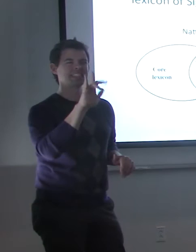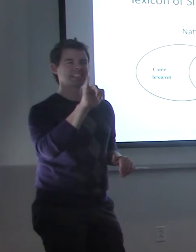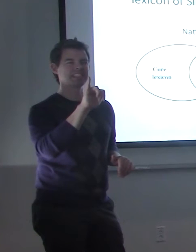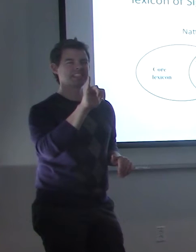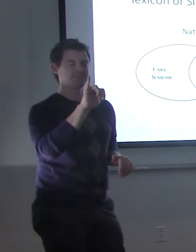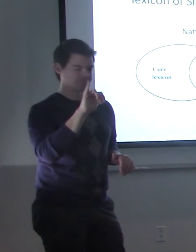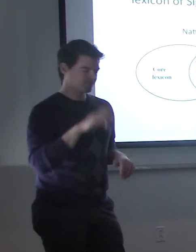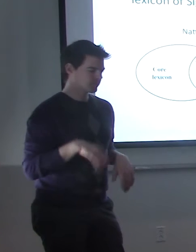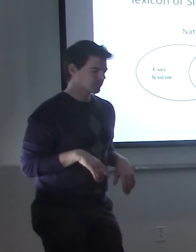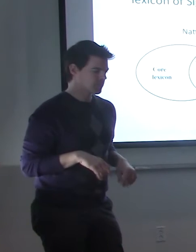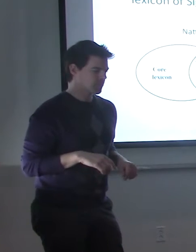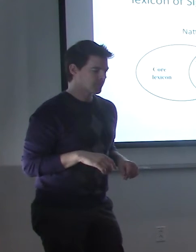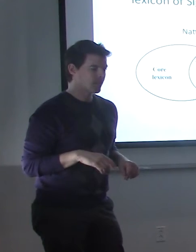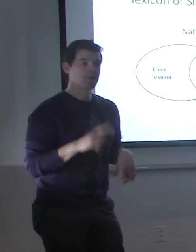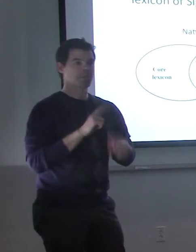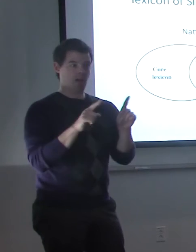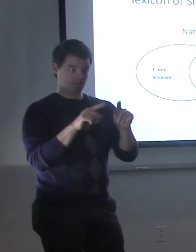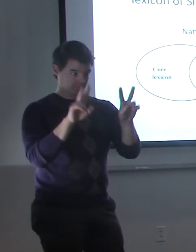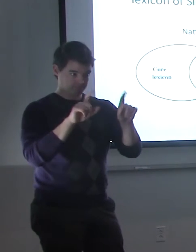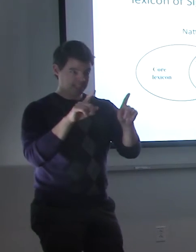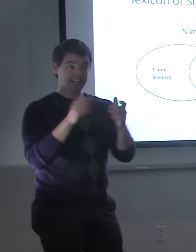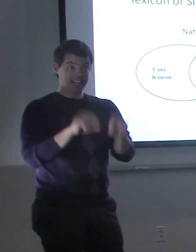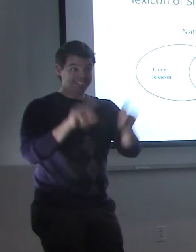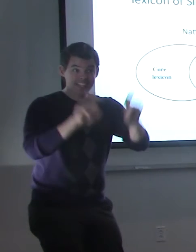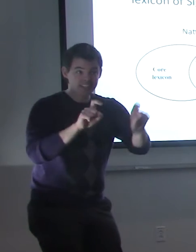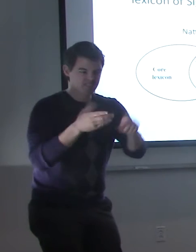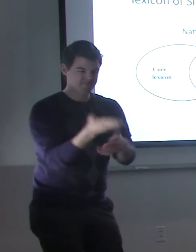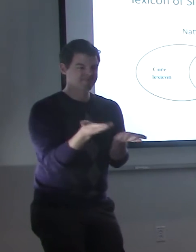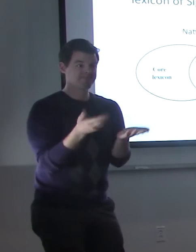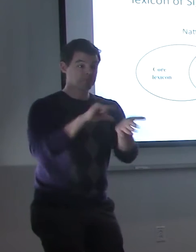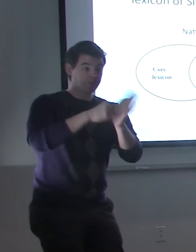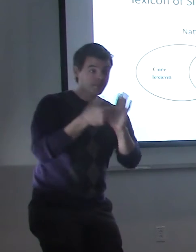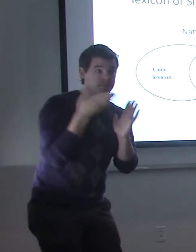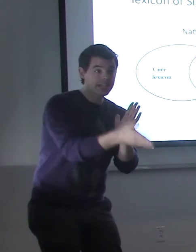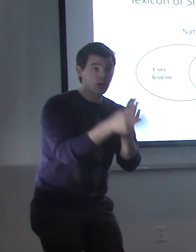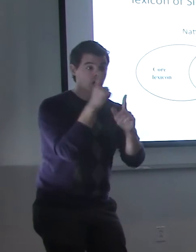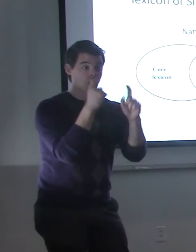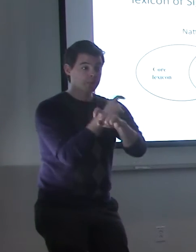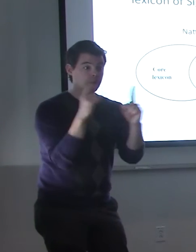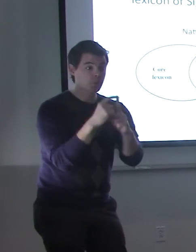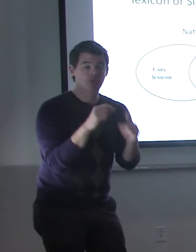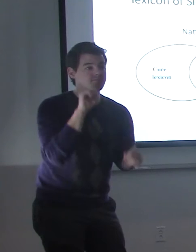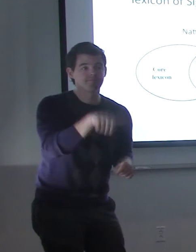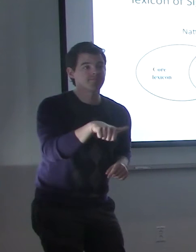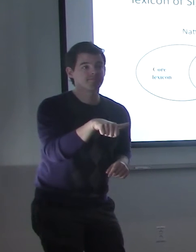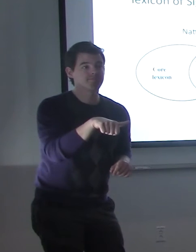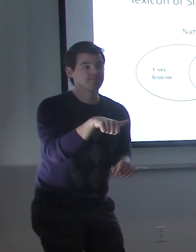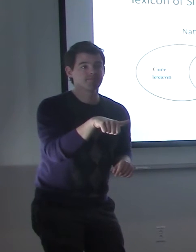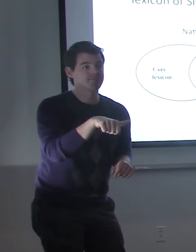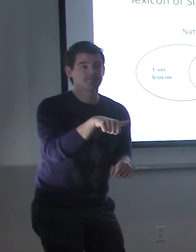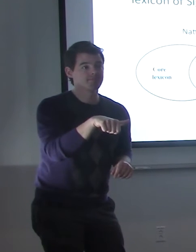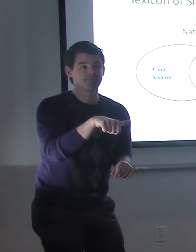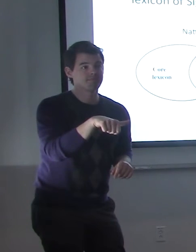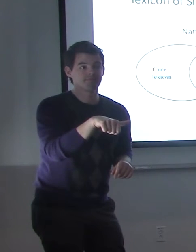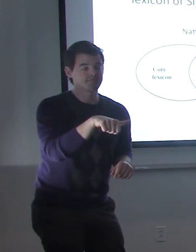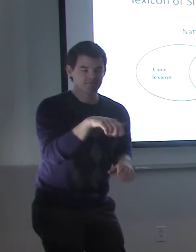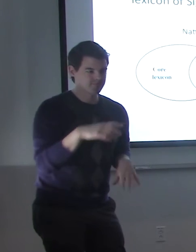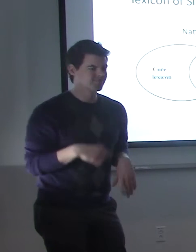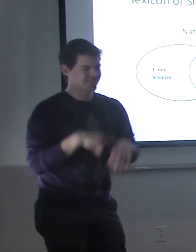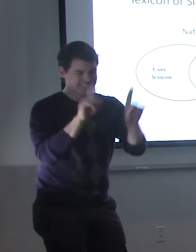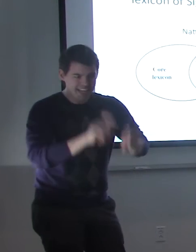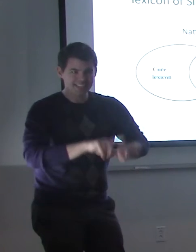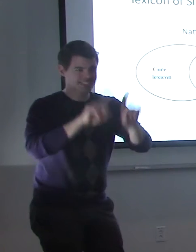not morphological from a bunch of tests that have been developed over the years about how they behave in terms of derivational